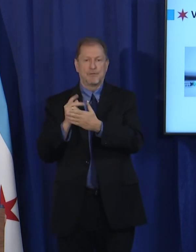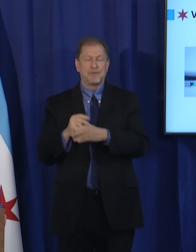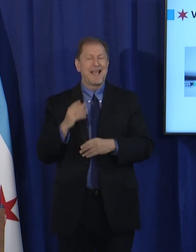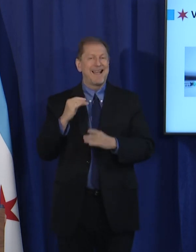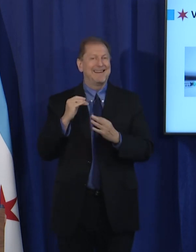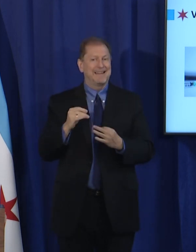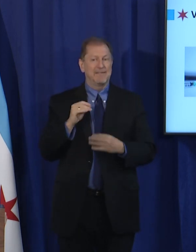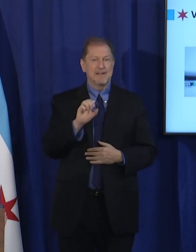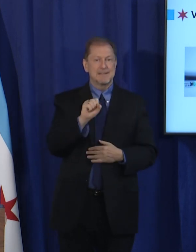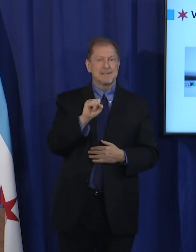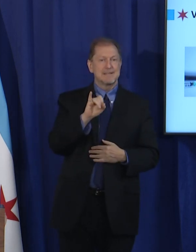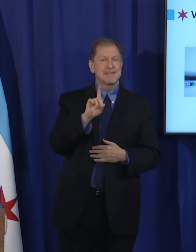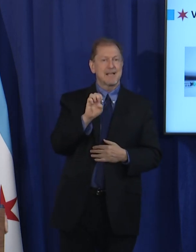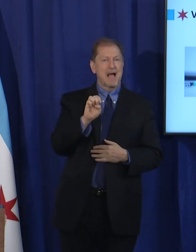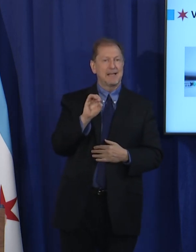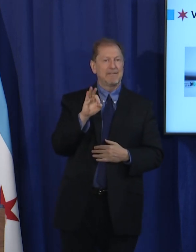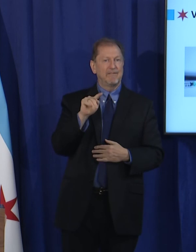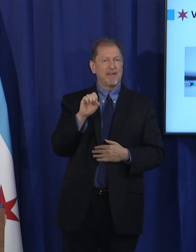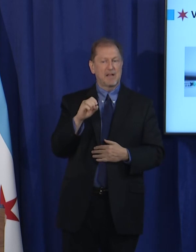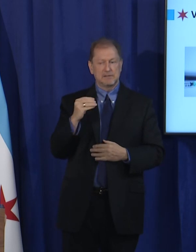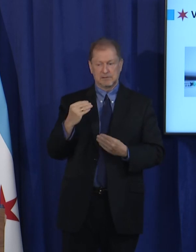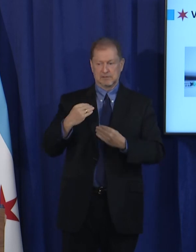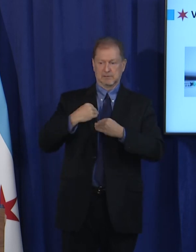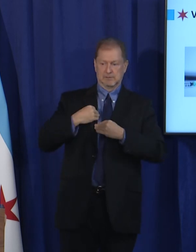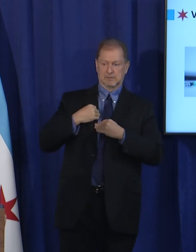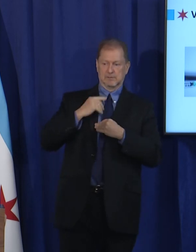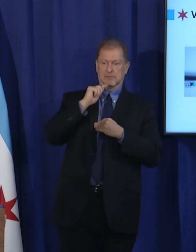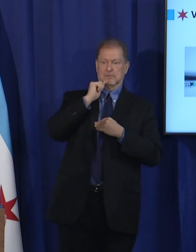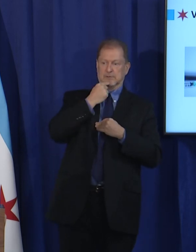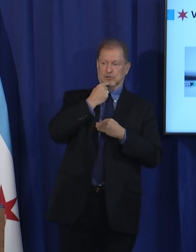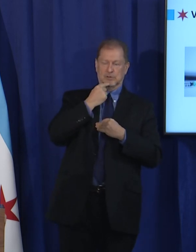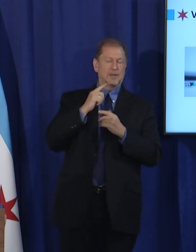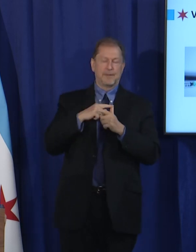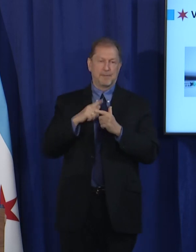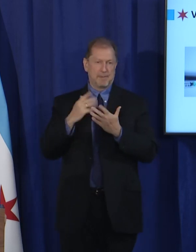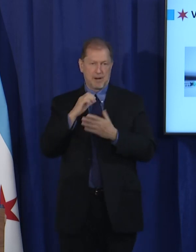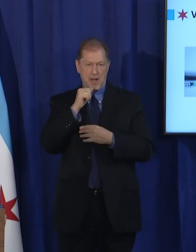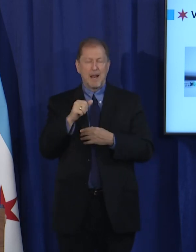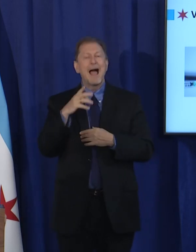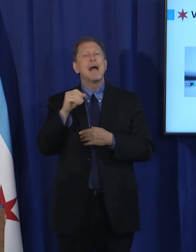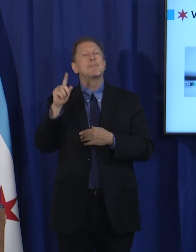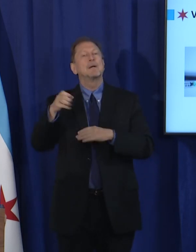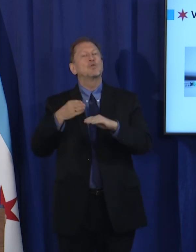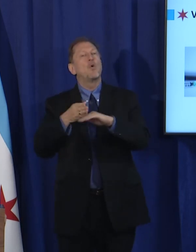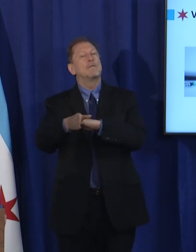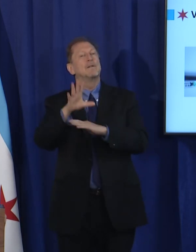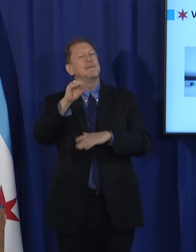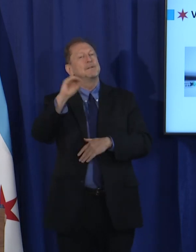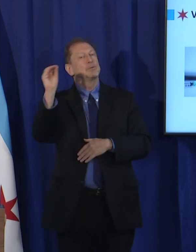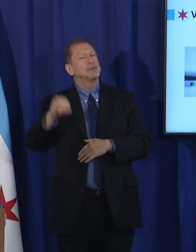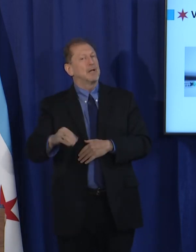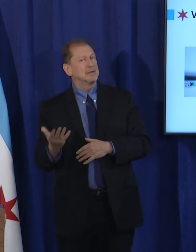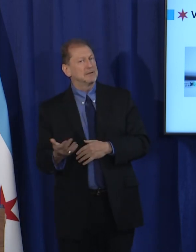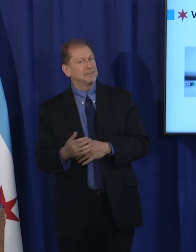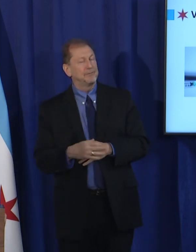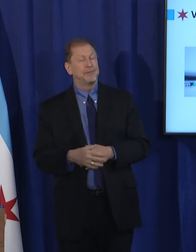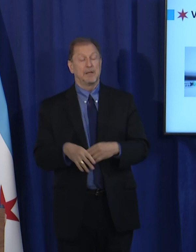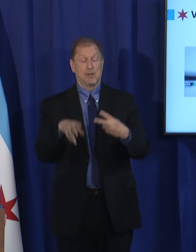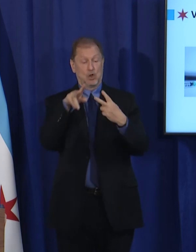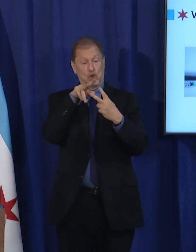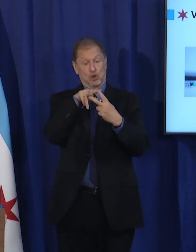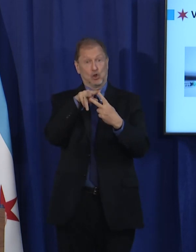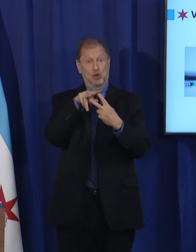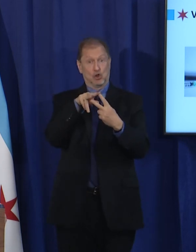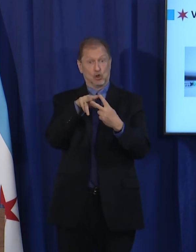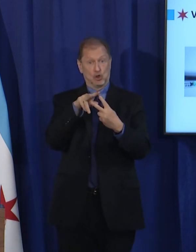not approve a vaccine that is not at least 50% effective. The good news is that we've seen these 2 early